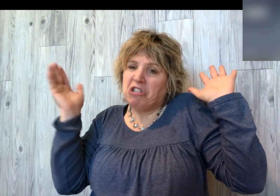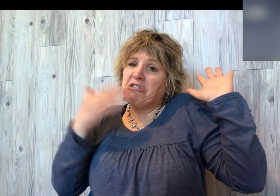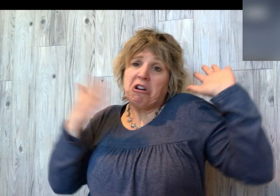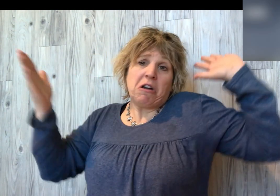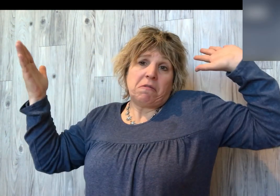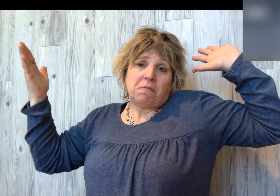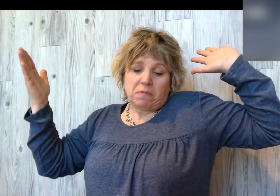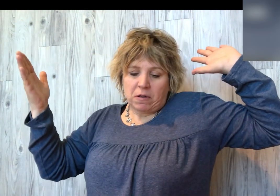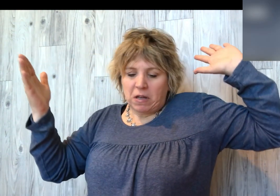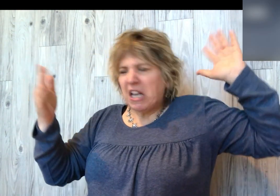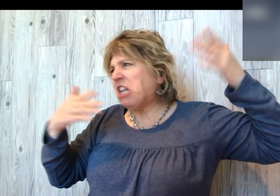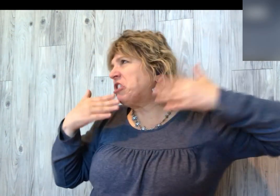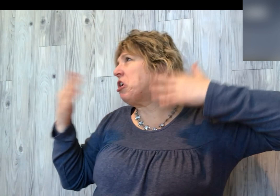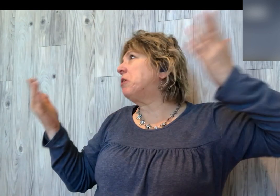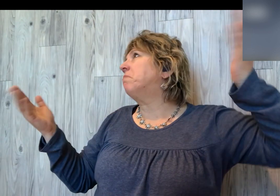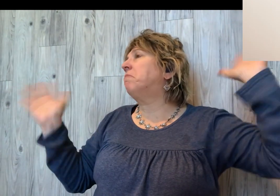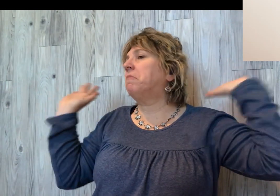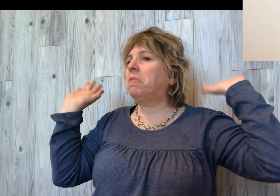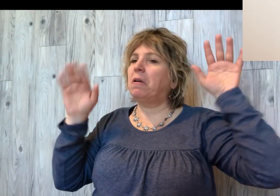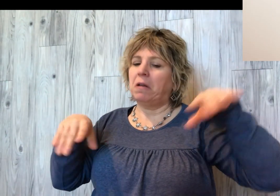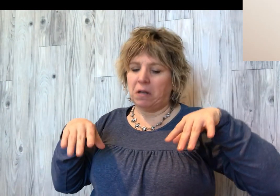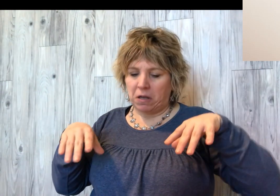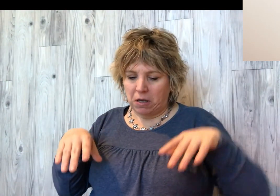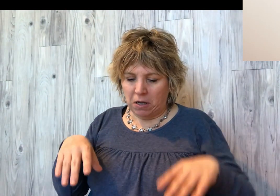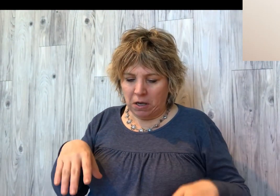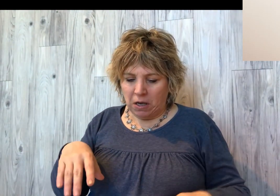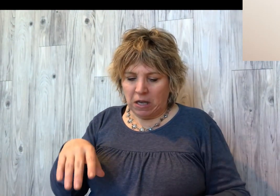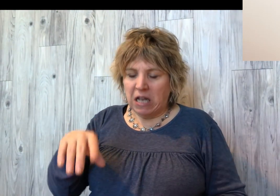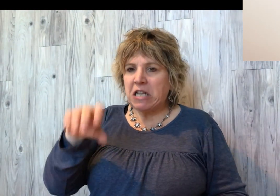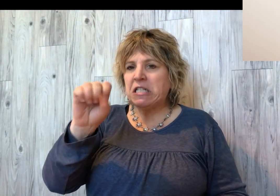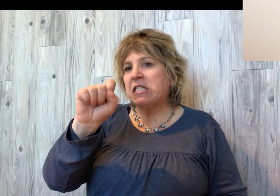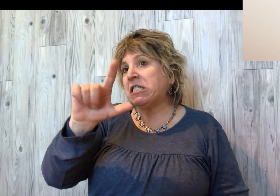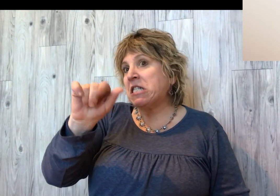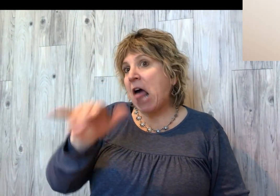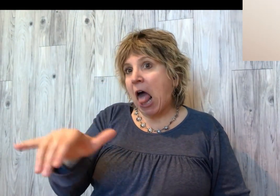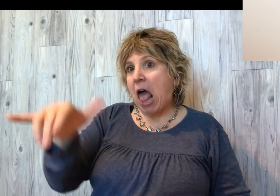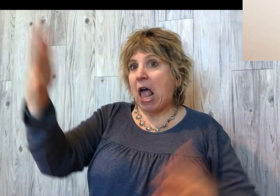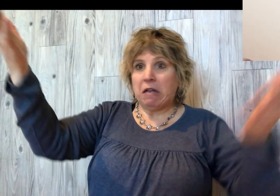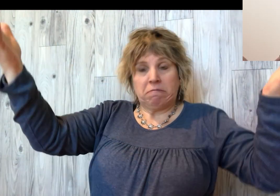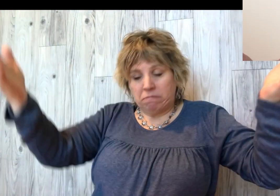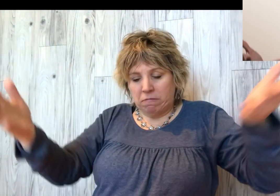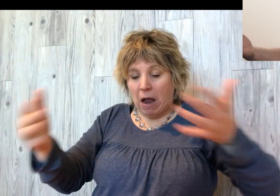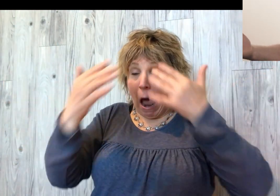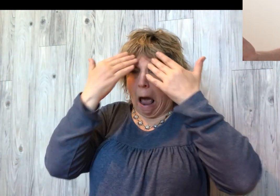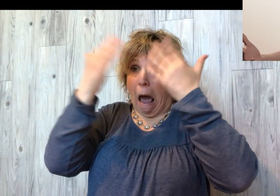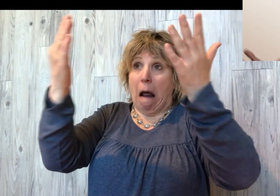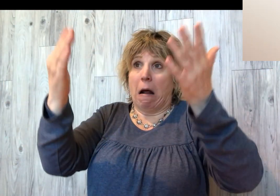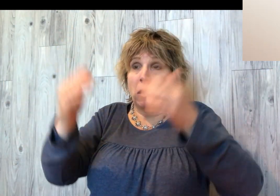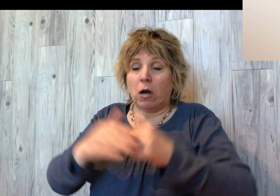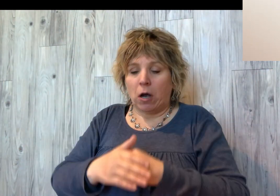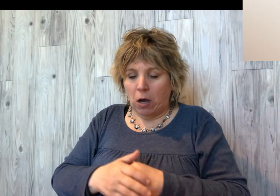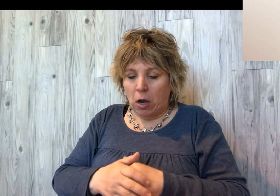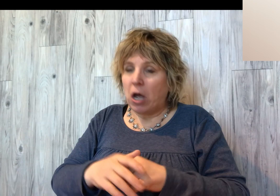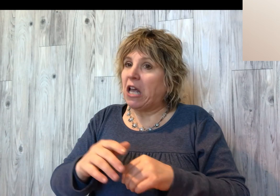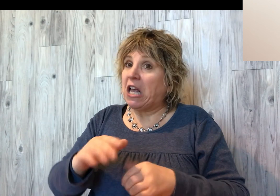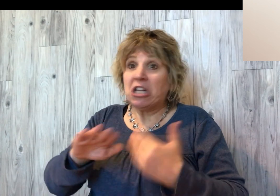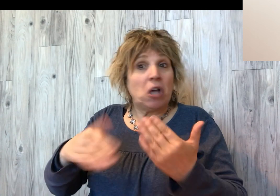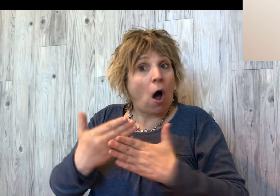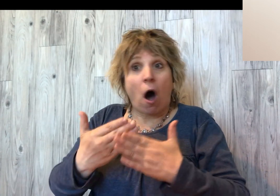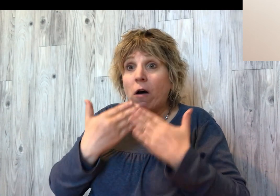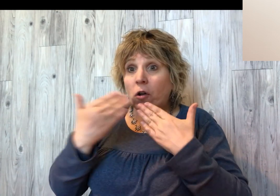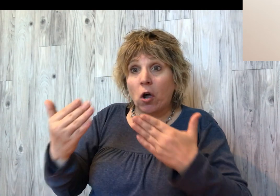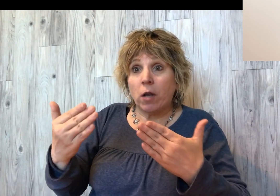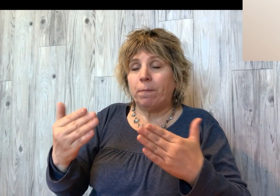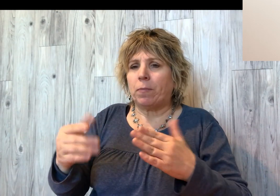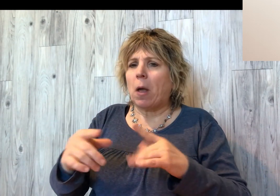what a simple person says. It's all good. Or slay, or super slay, or slay men, or something like that. I don't know. It's all